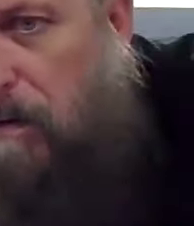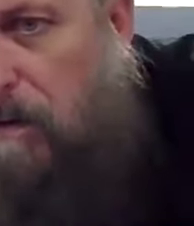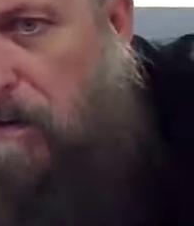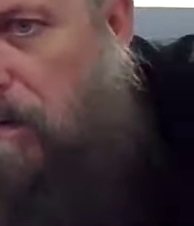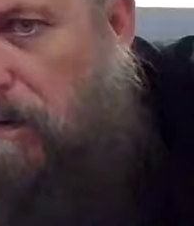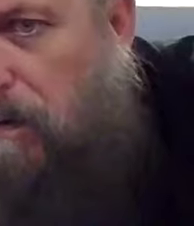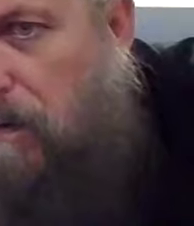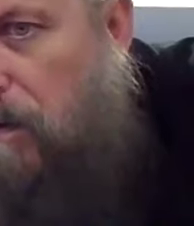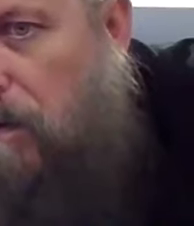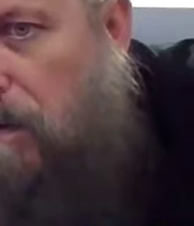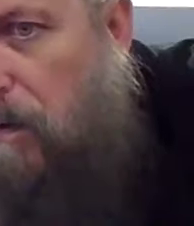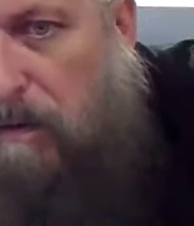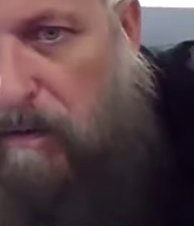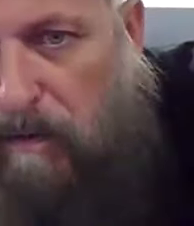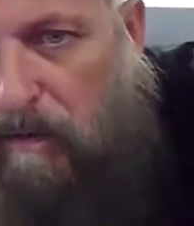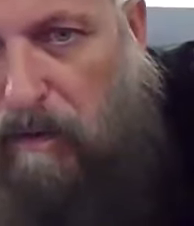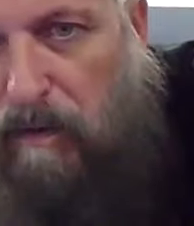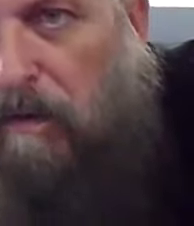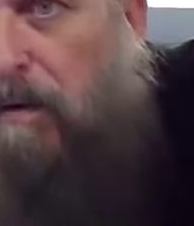your patience.